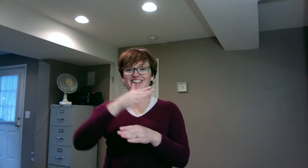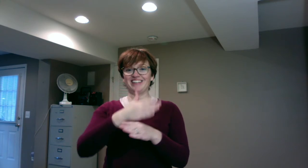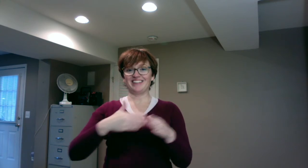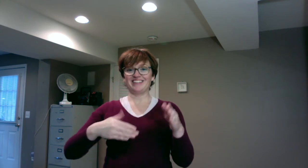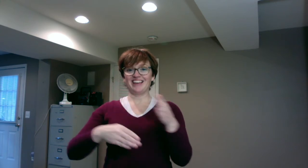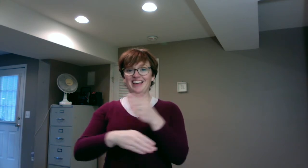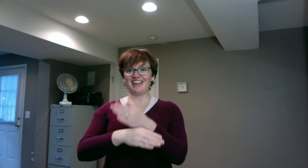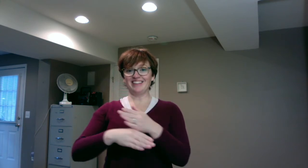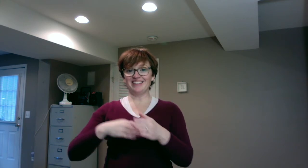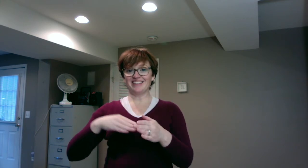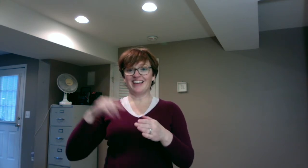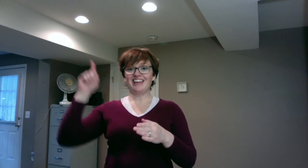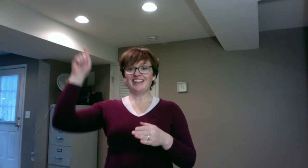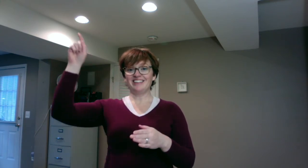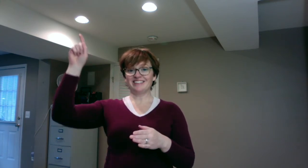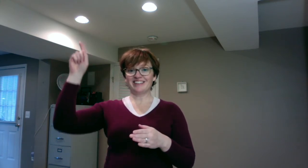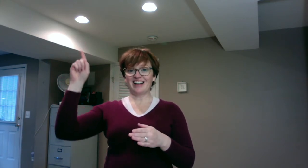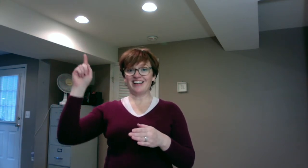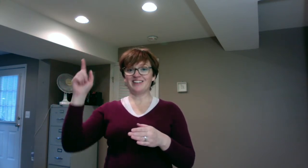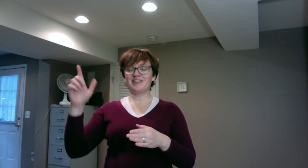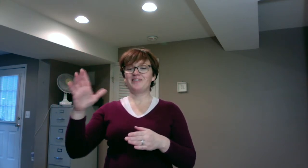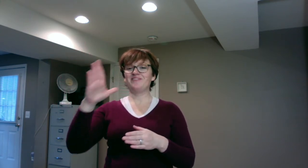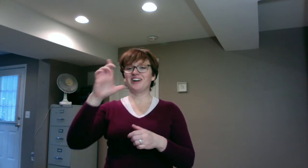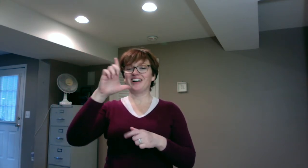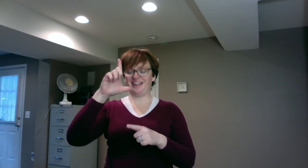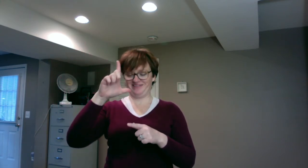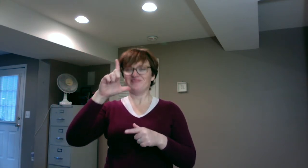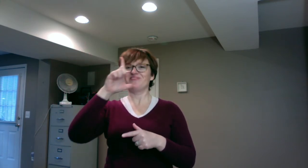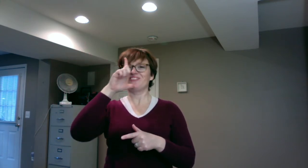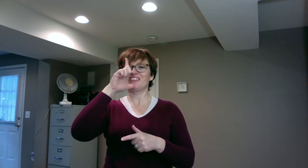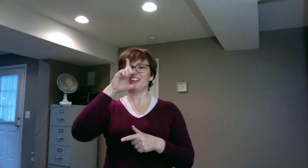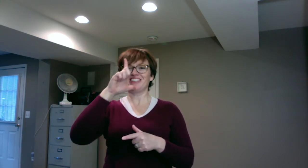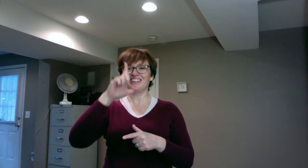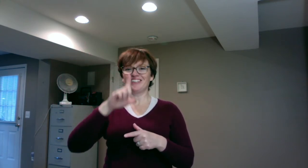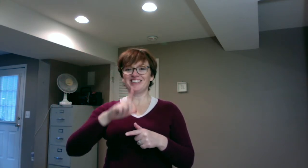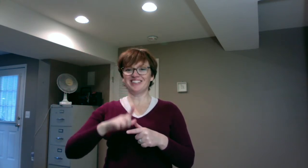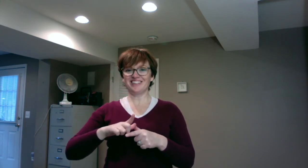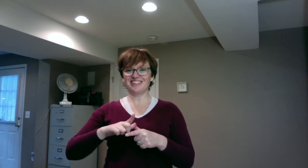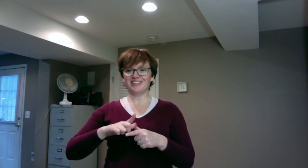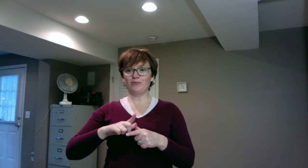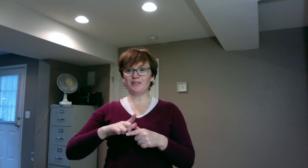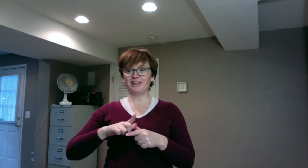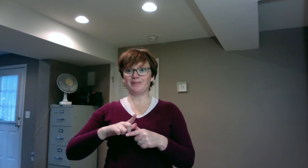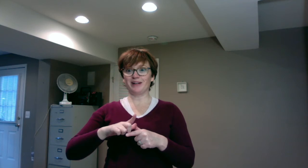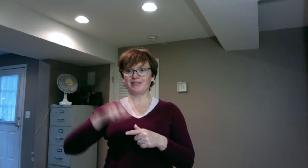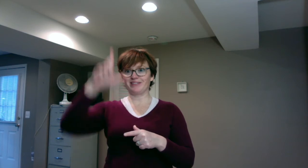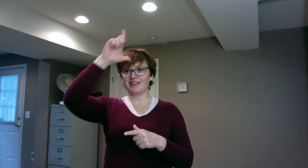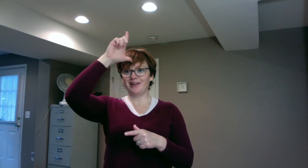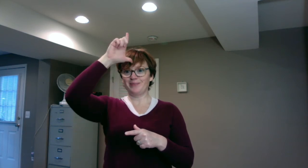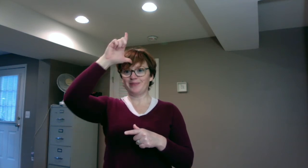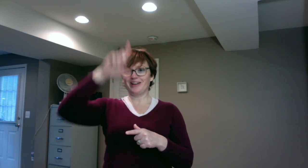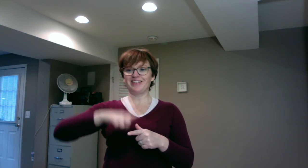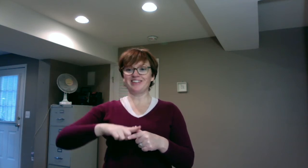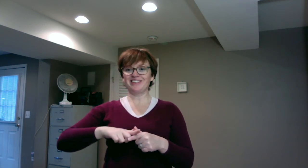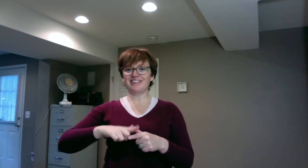his hands. He's got my brothers, oops, I did it backwards. Brothers and